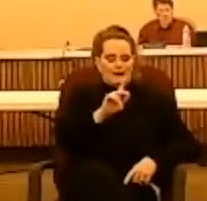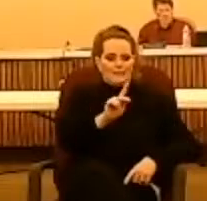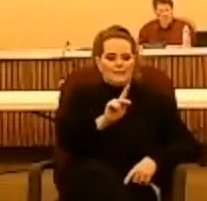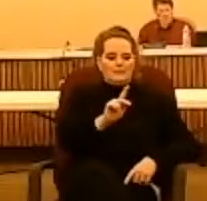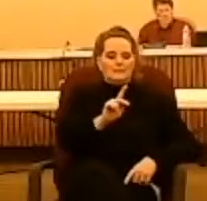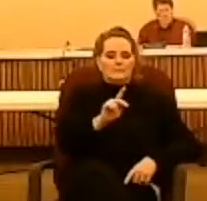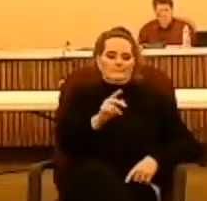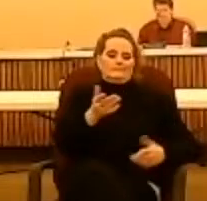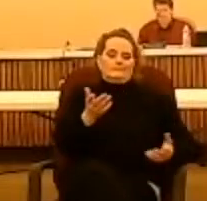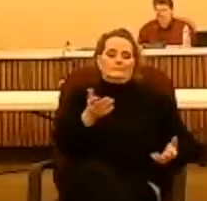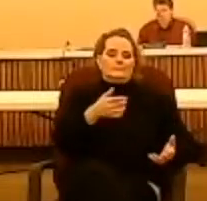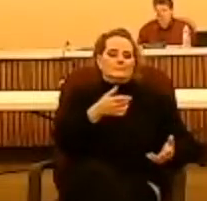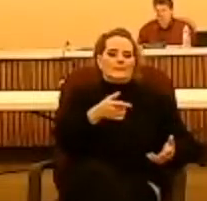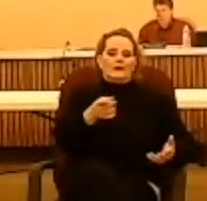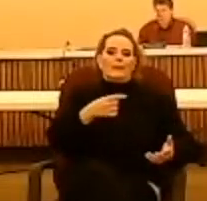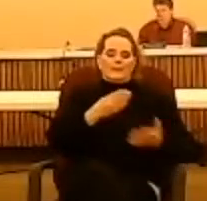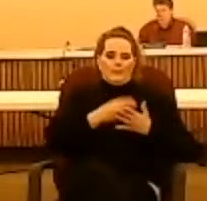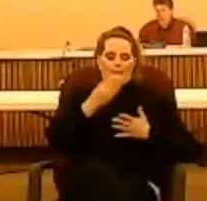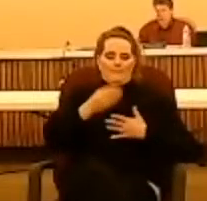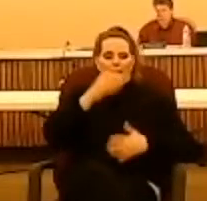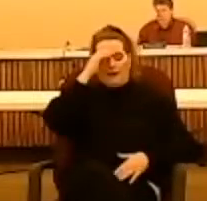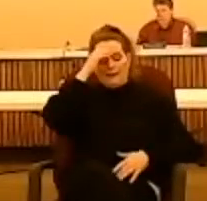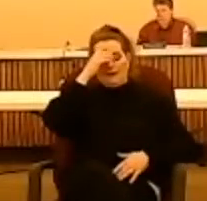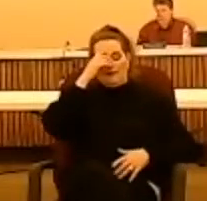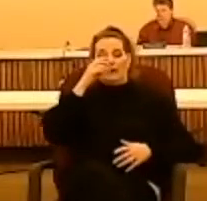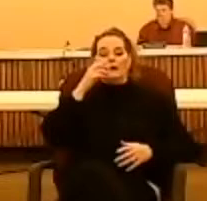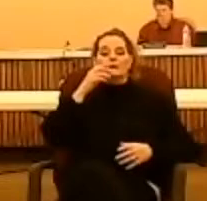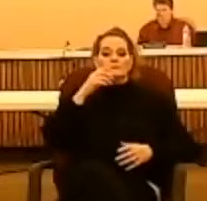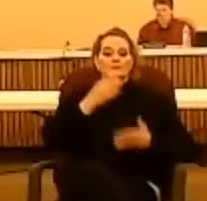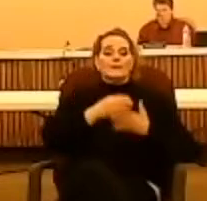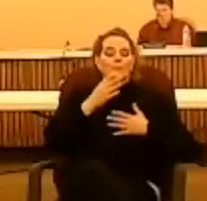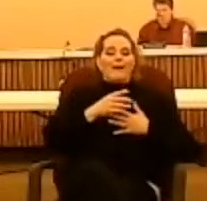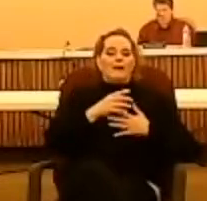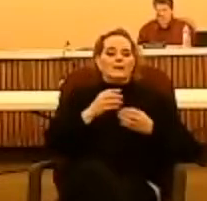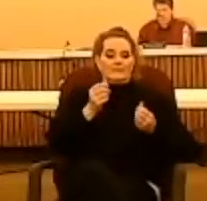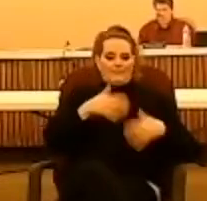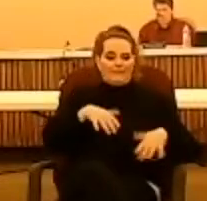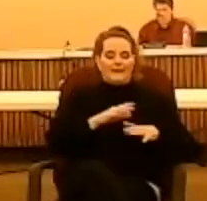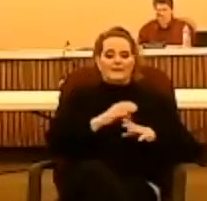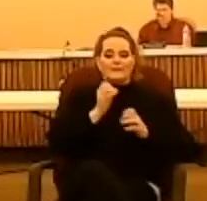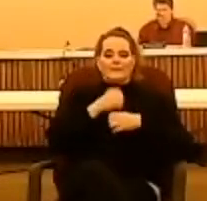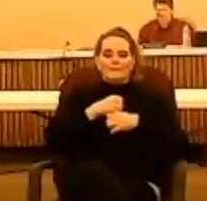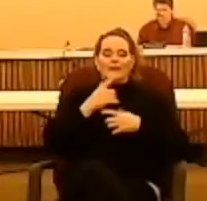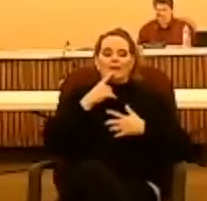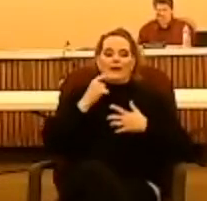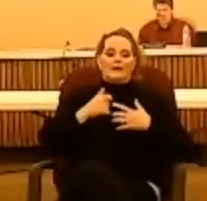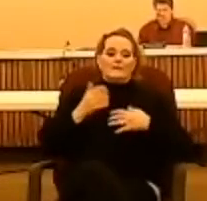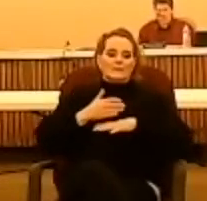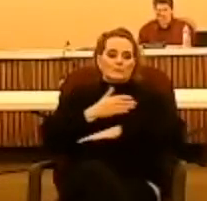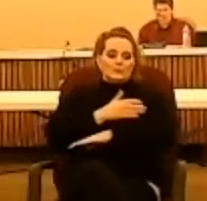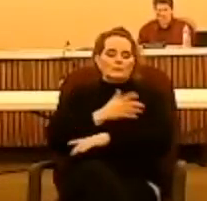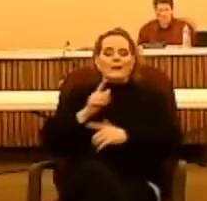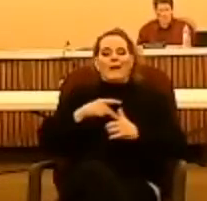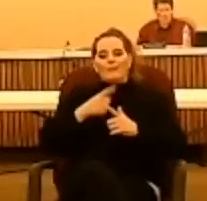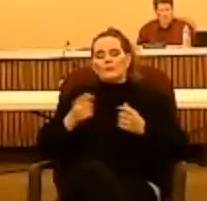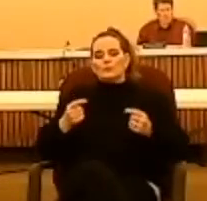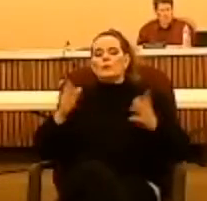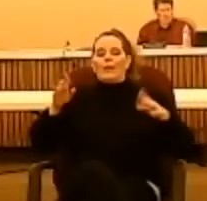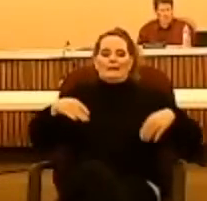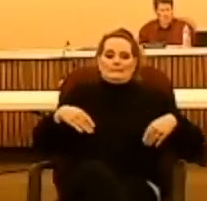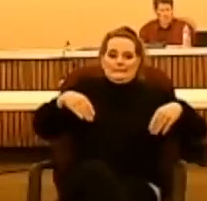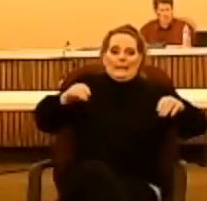basically they're purchasing the land, and they're going to make a bunch of improvements and then sell